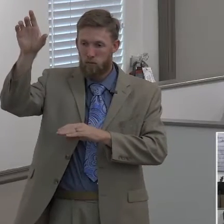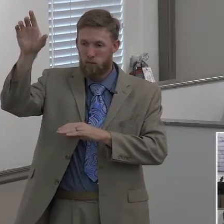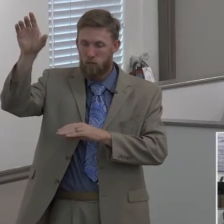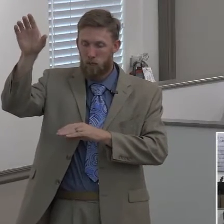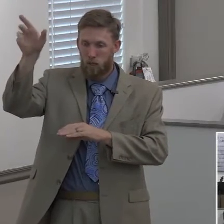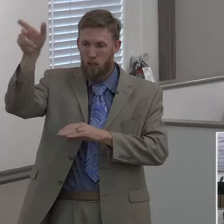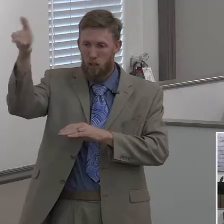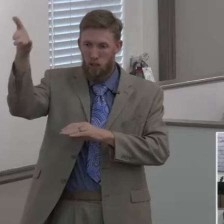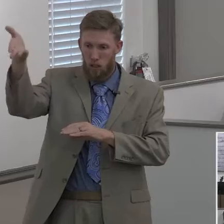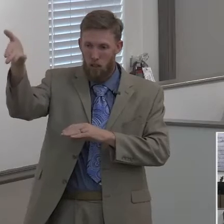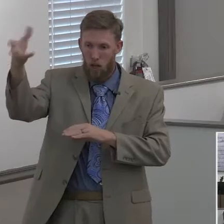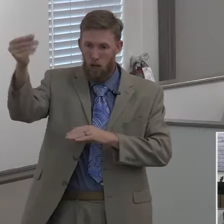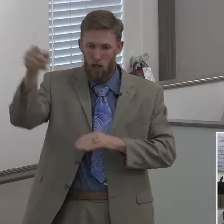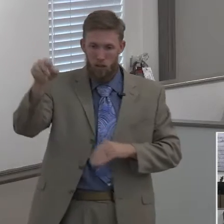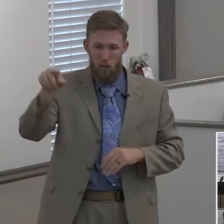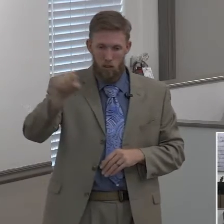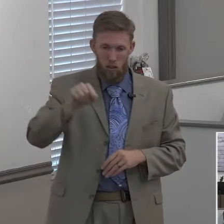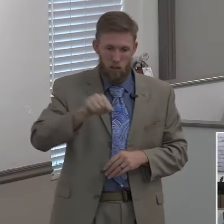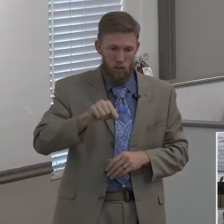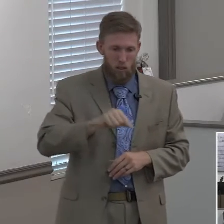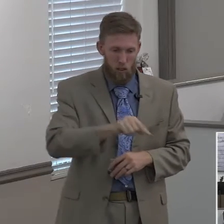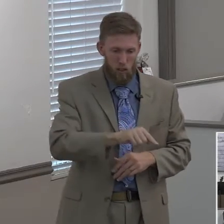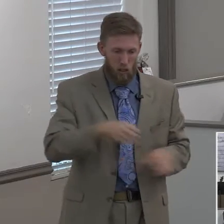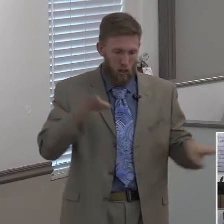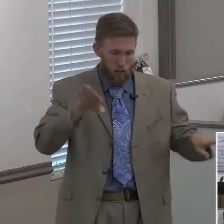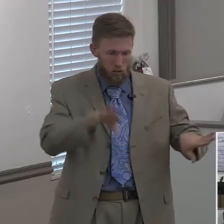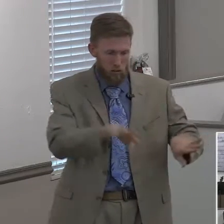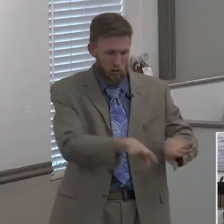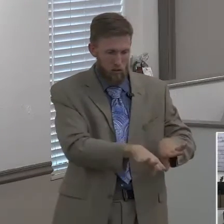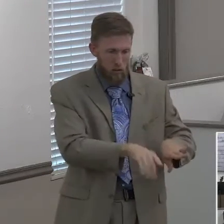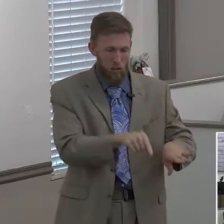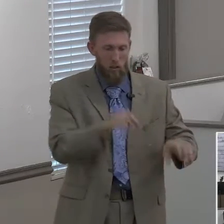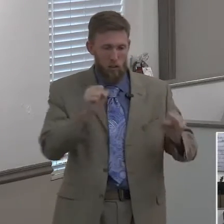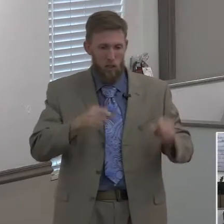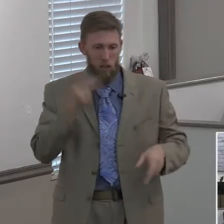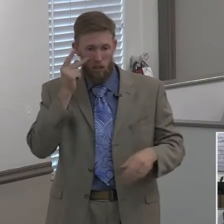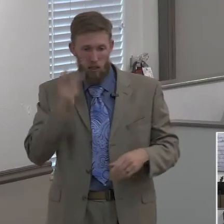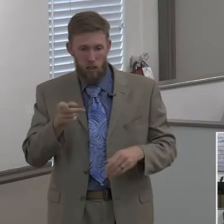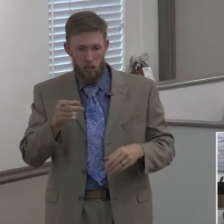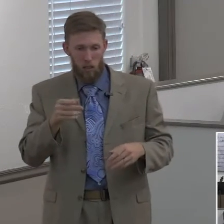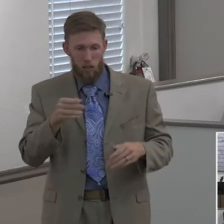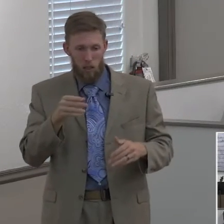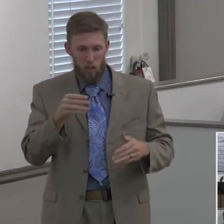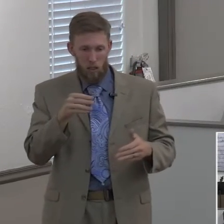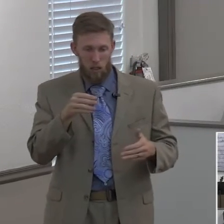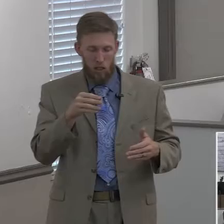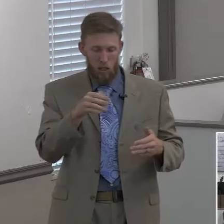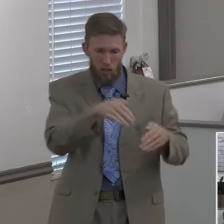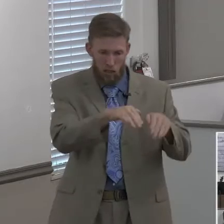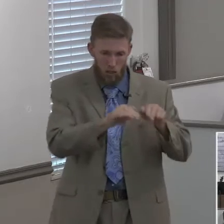they believe that He was buried in. And even you can go in there and see the place.